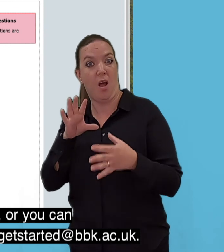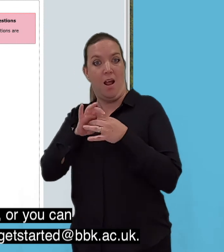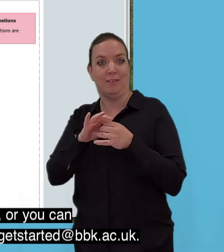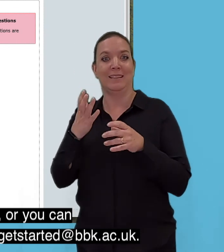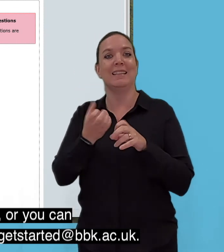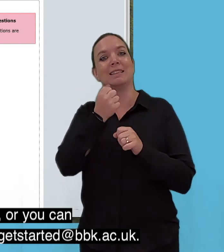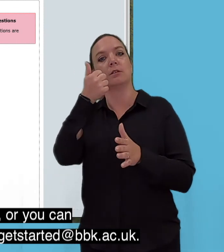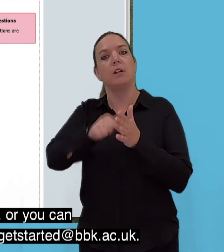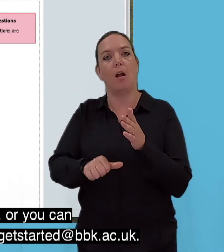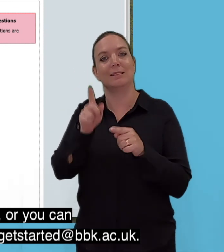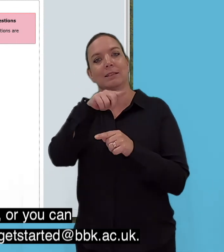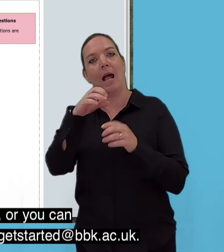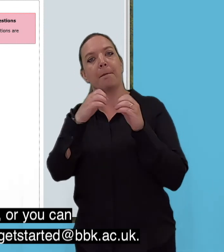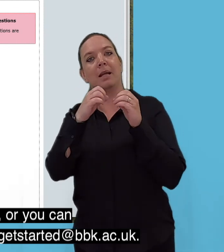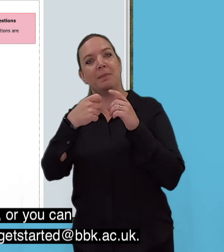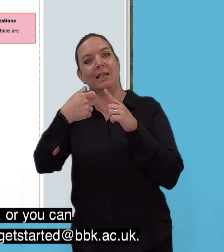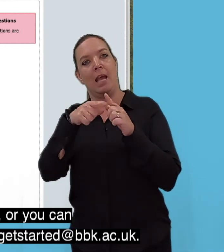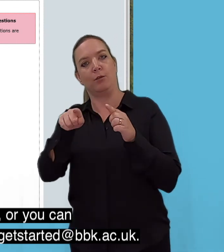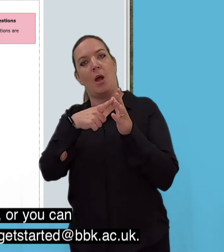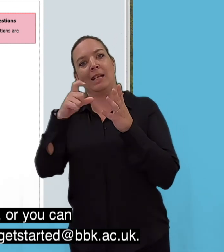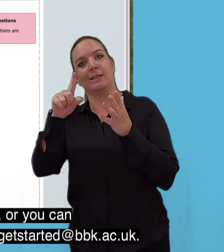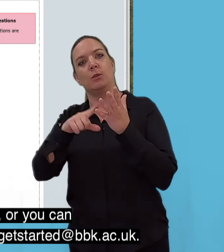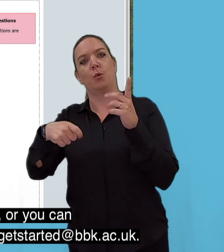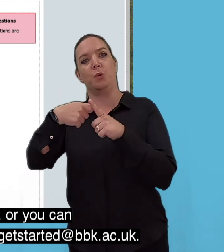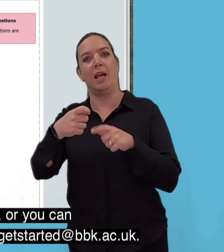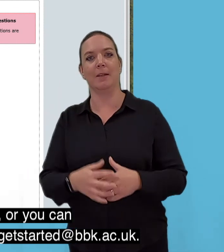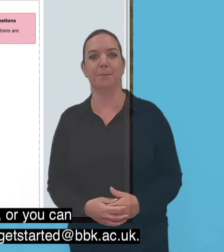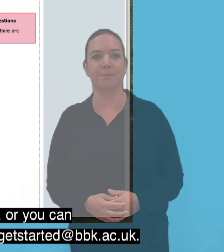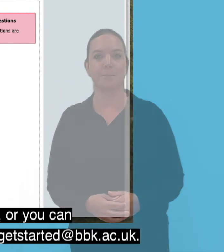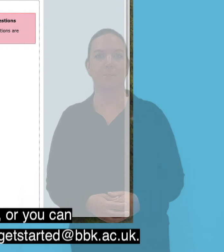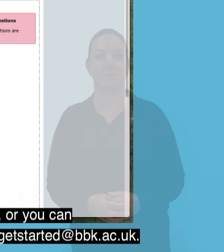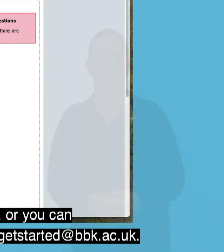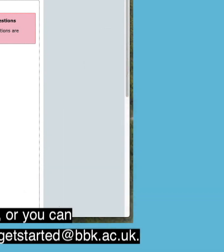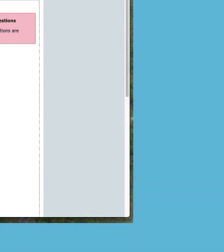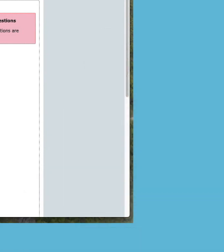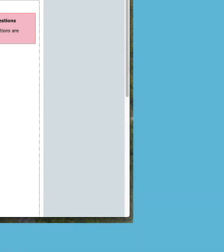or you can email the Access and Engagement team at getstarted@bbk.ac.uk.